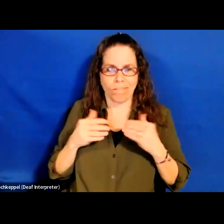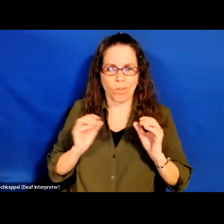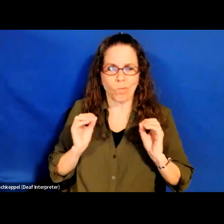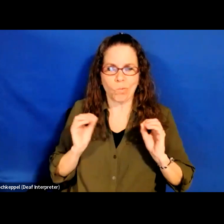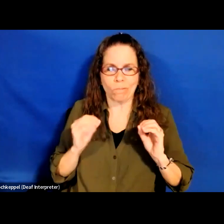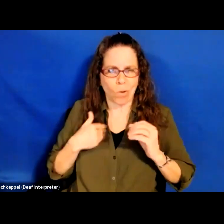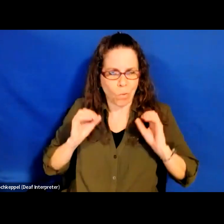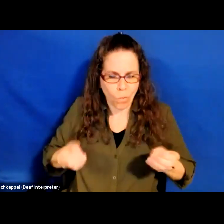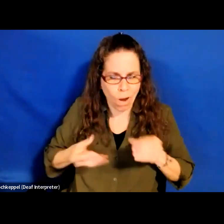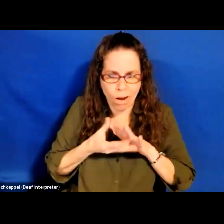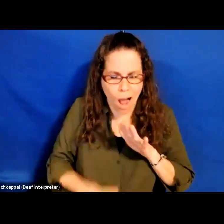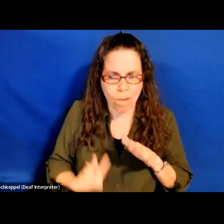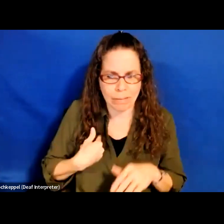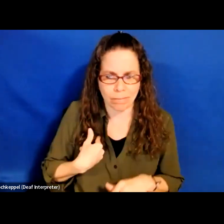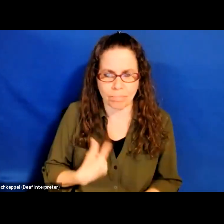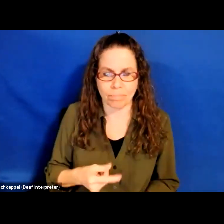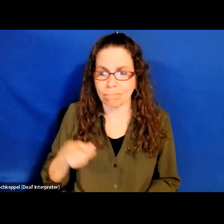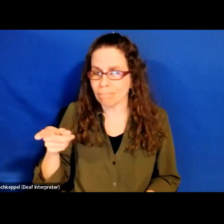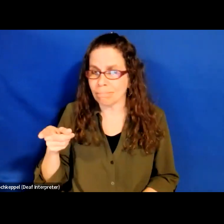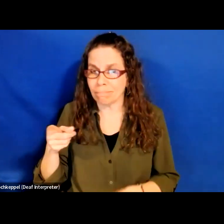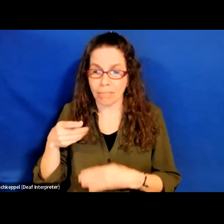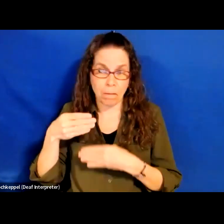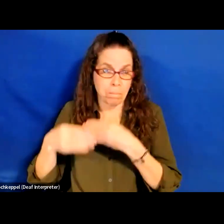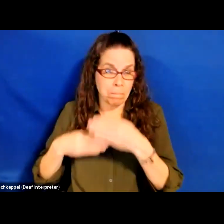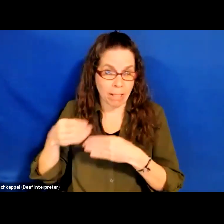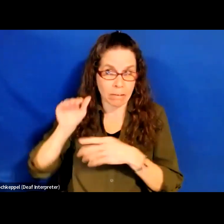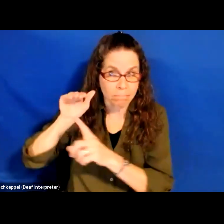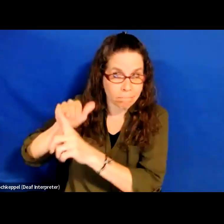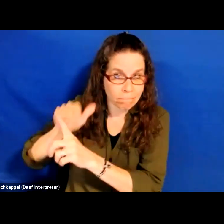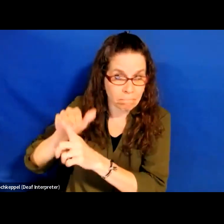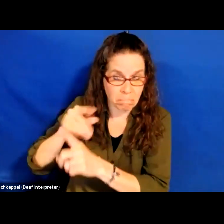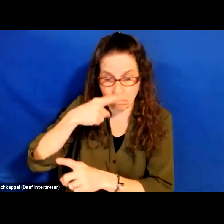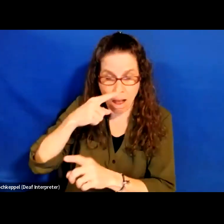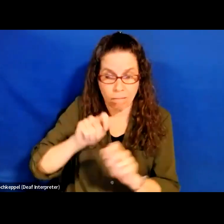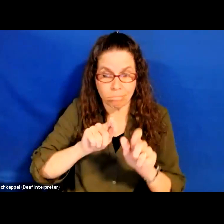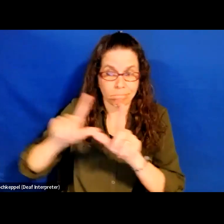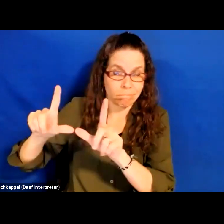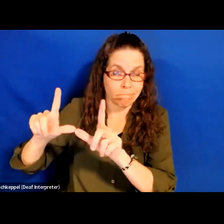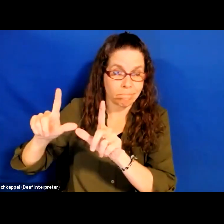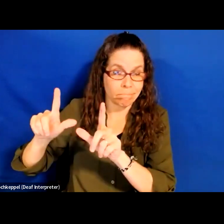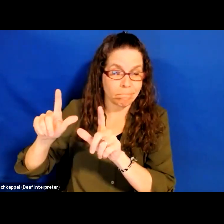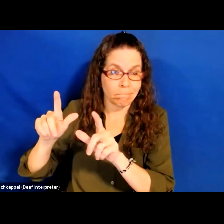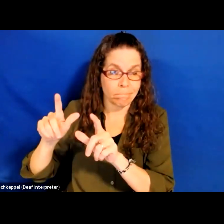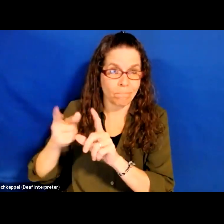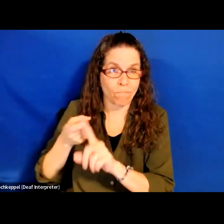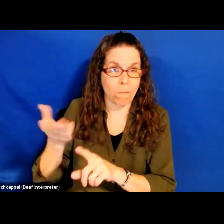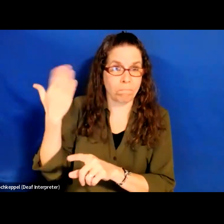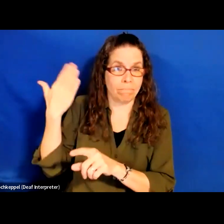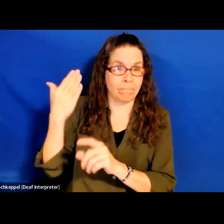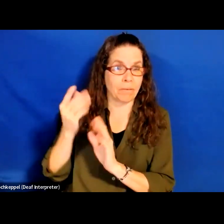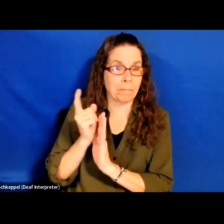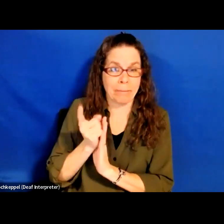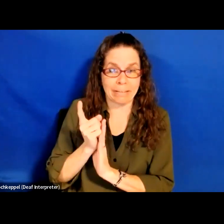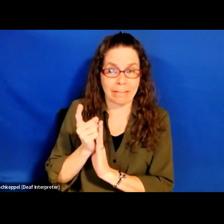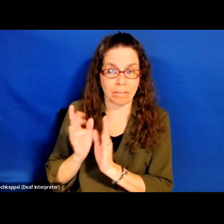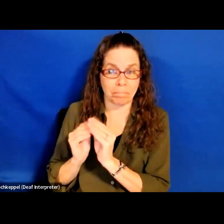can you screen share that for us so that we can read and perhaps approve it? I can. Give me one moment, please. Thank